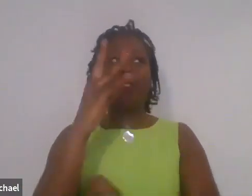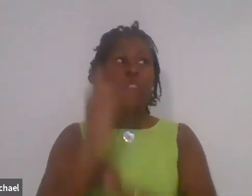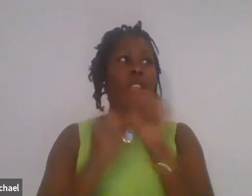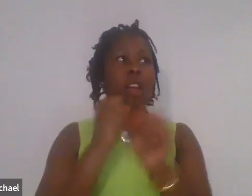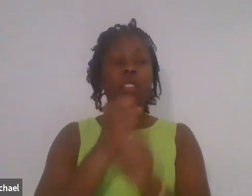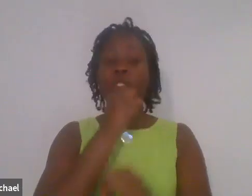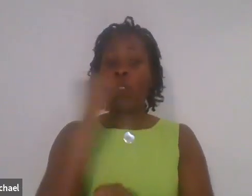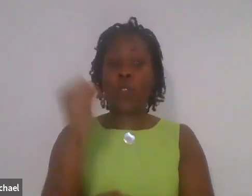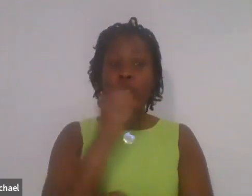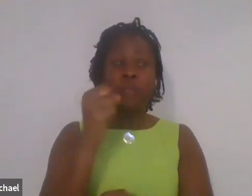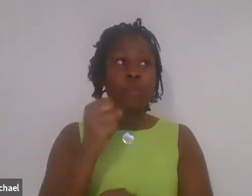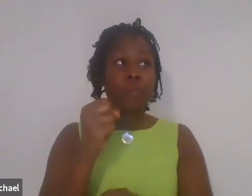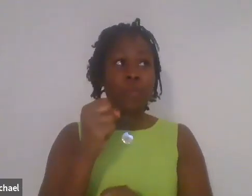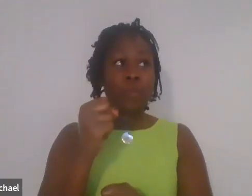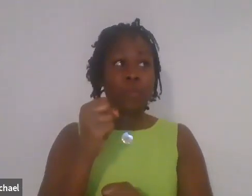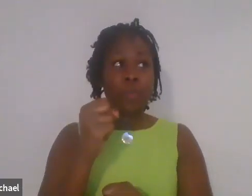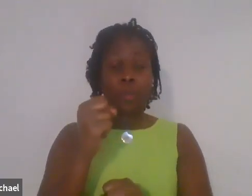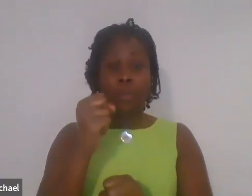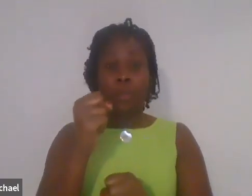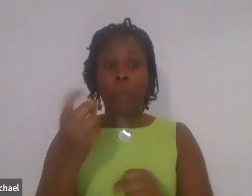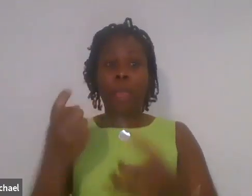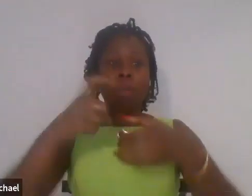I became deaf at the age of 4 years old.